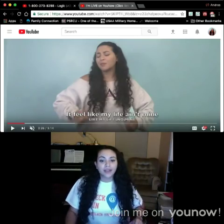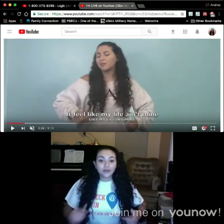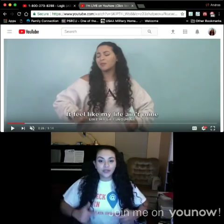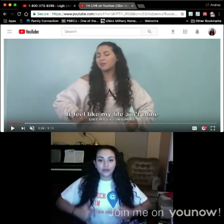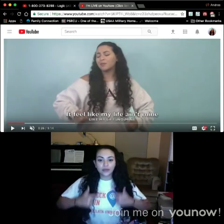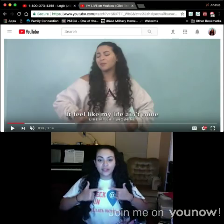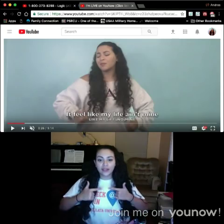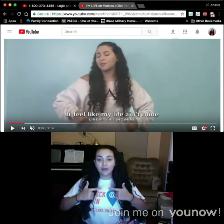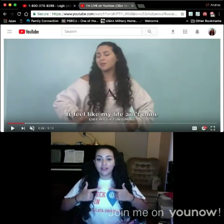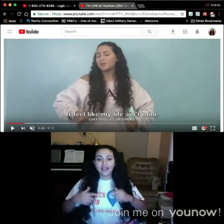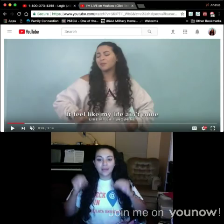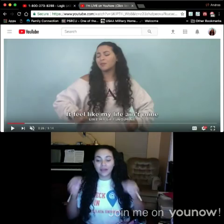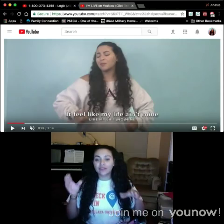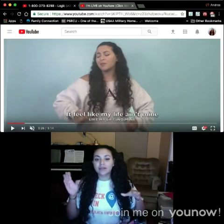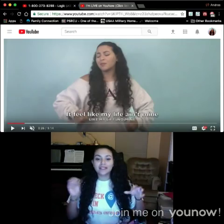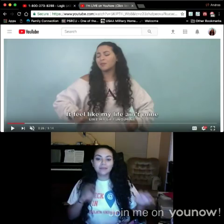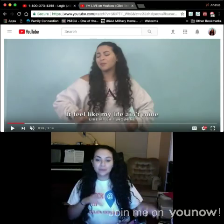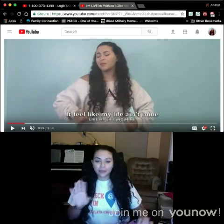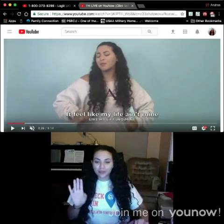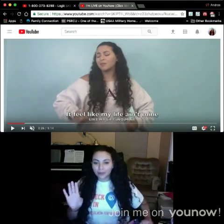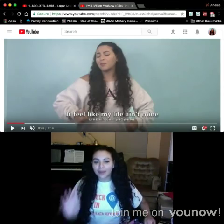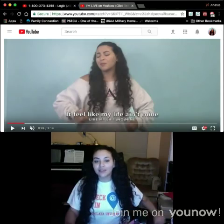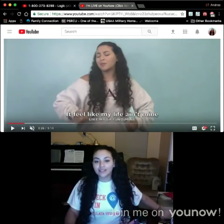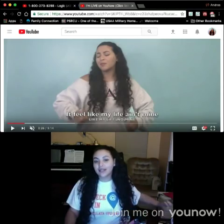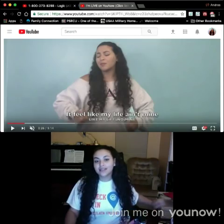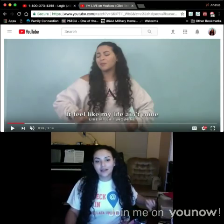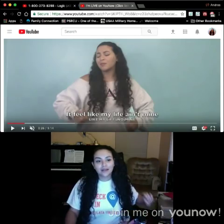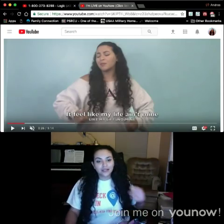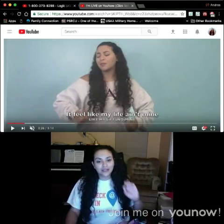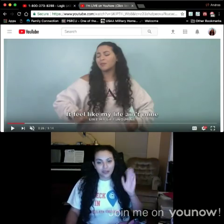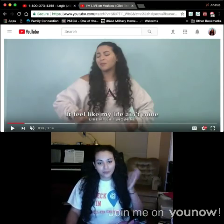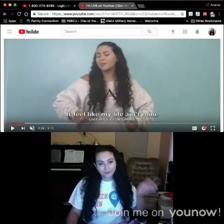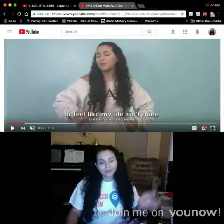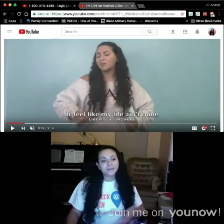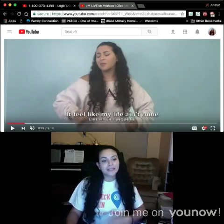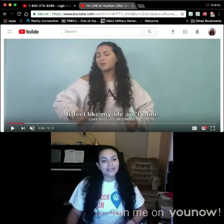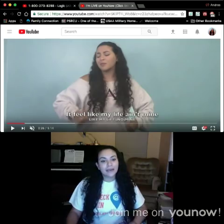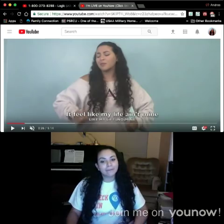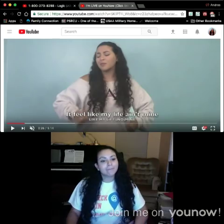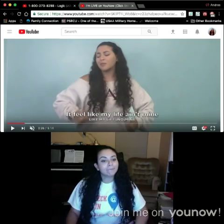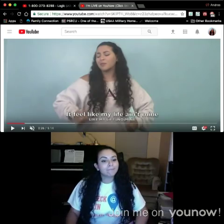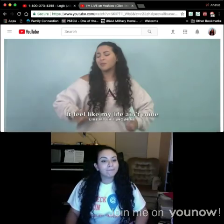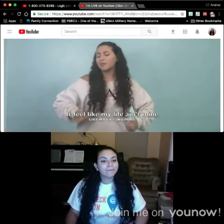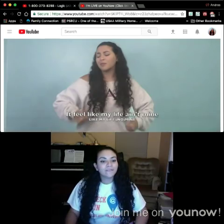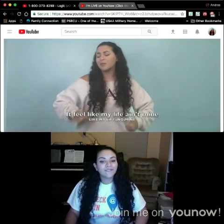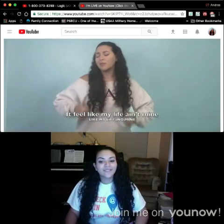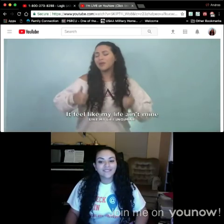I used to do it with an L all the time, and every time I did, people would call me out and say that's sign English. So, yeah.